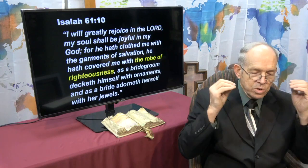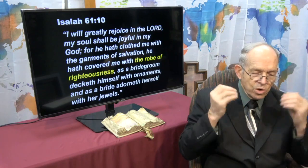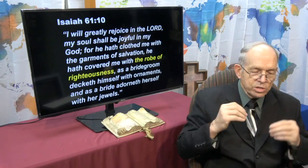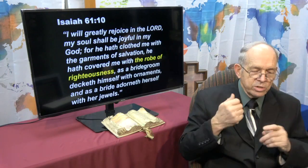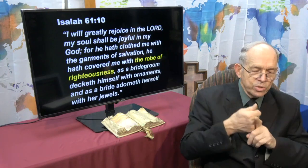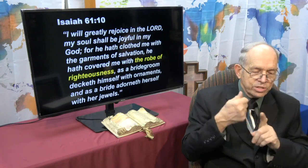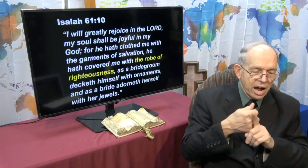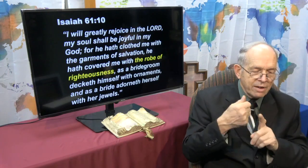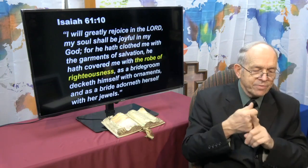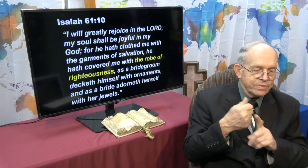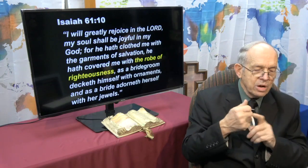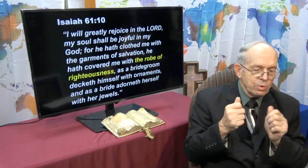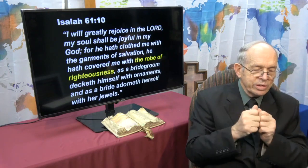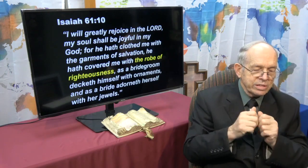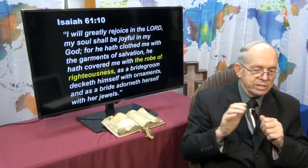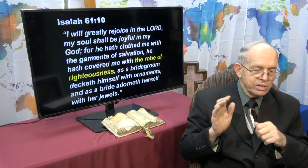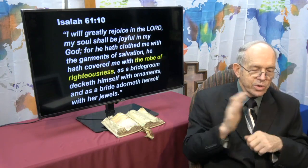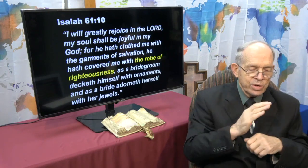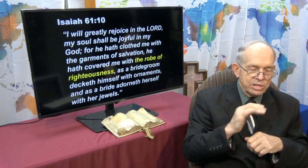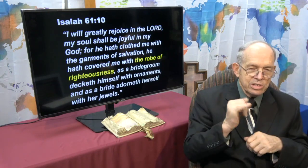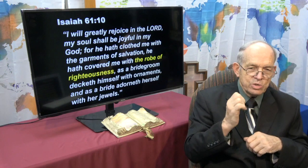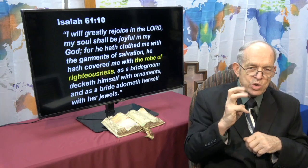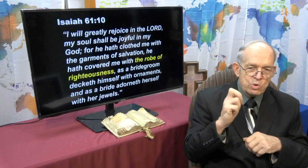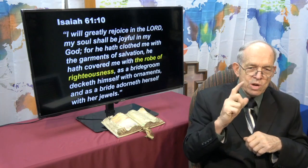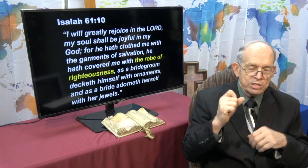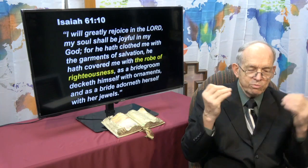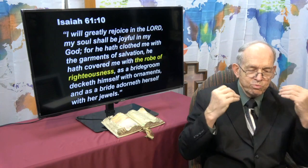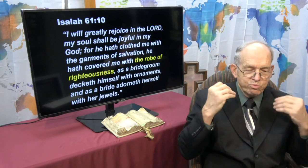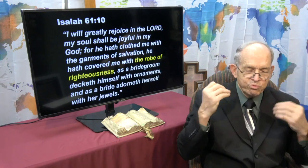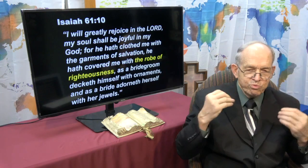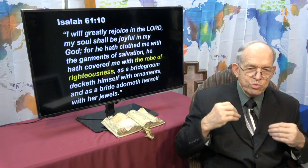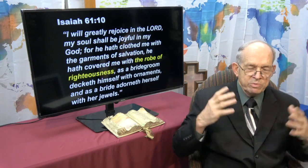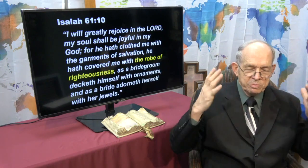anointed herself with her jewels.